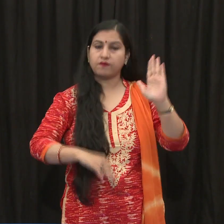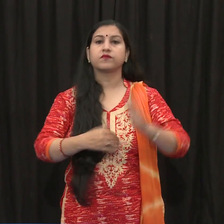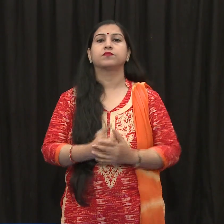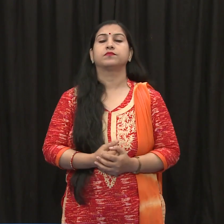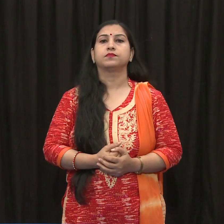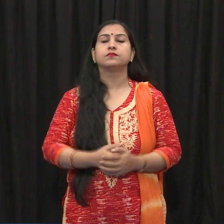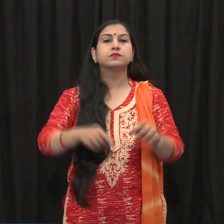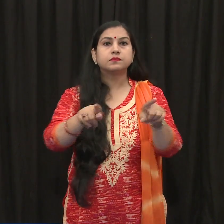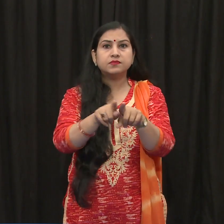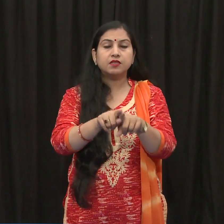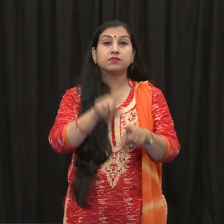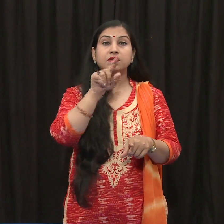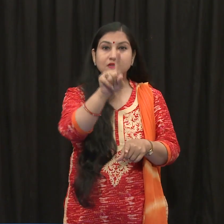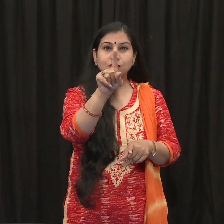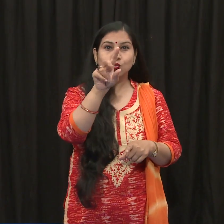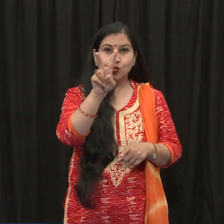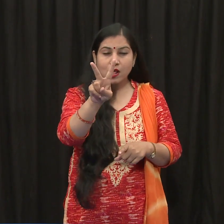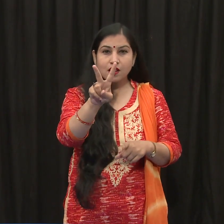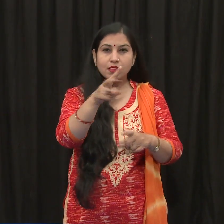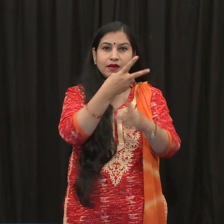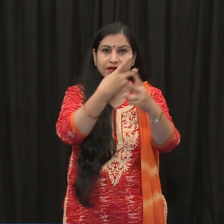and 12 schedules.